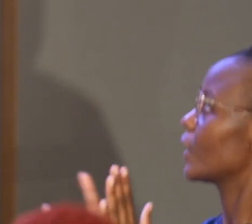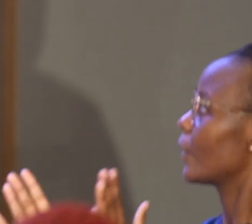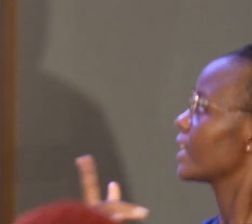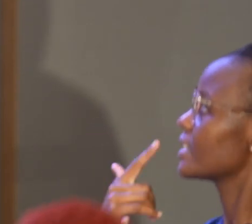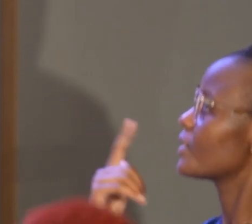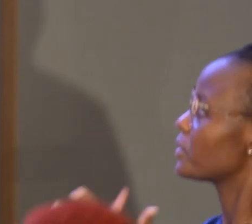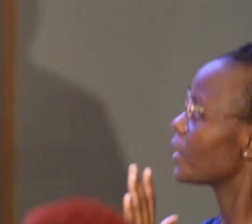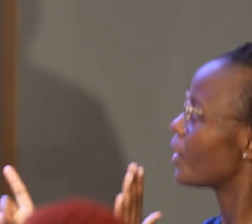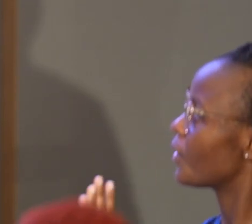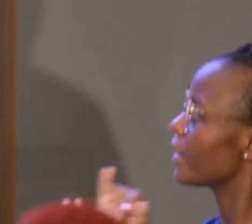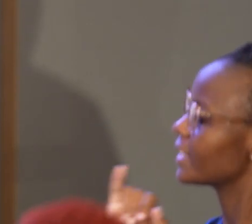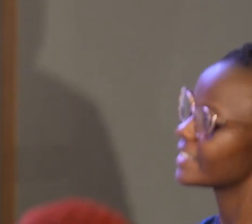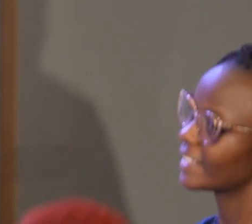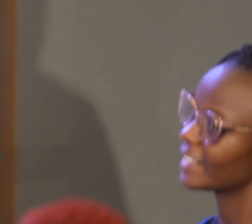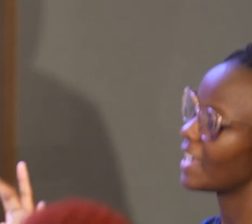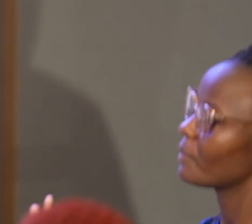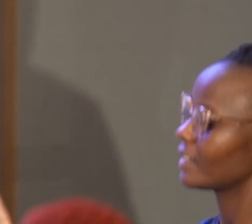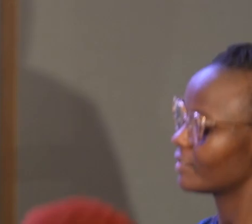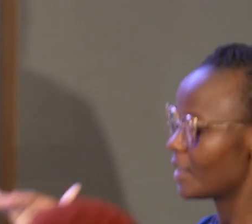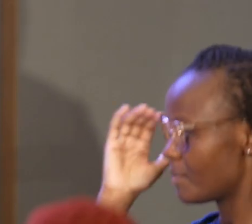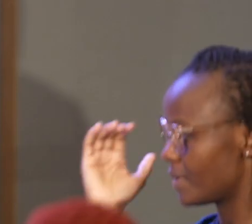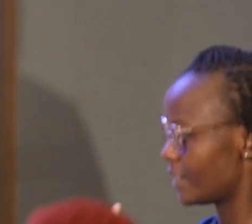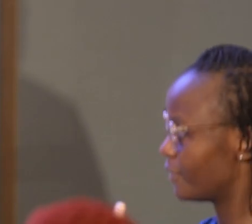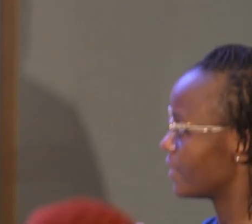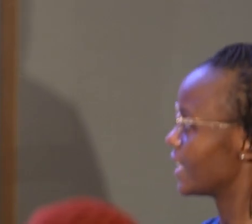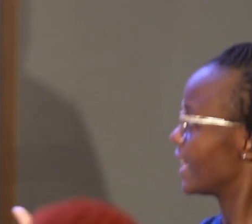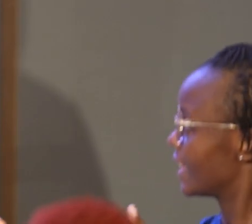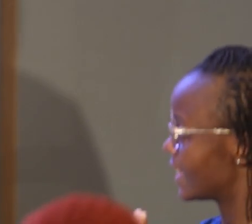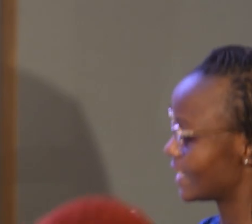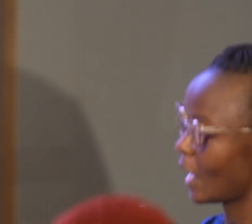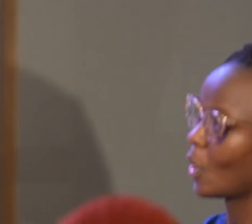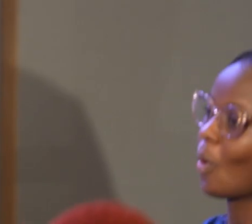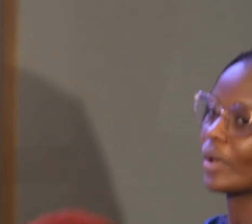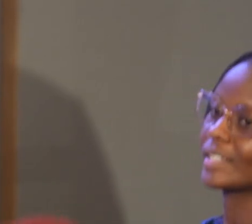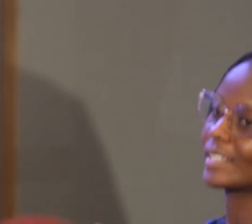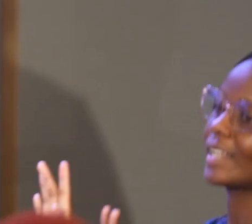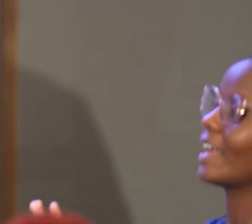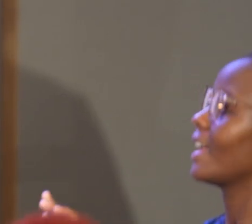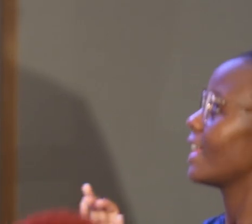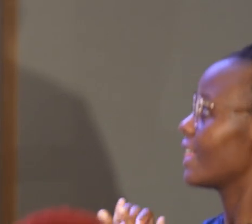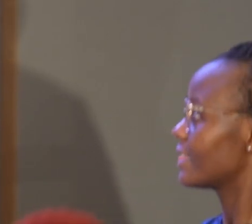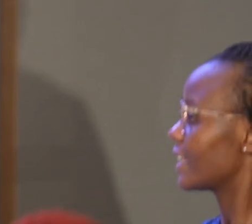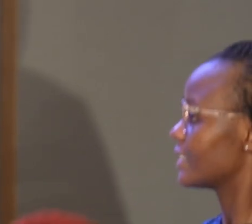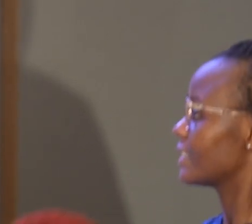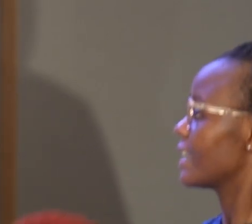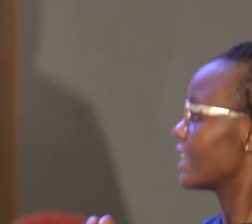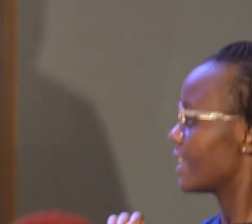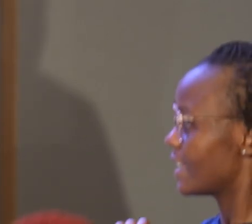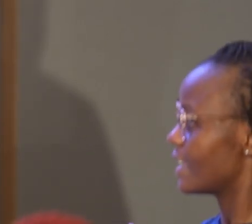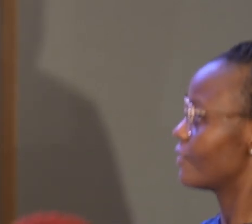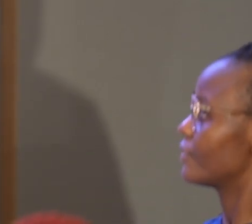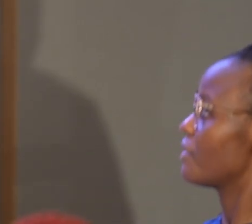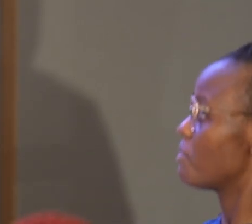the law is very clear, but believe me, this one is very clear, that the failure to provide some of